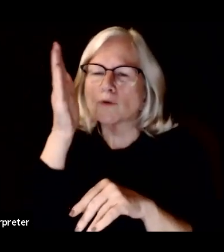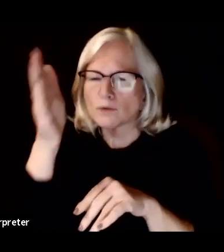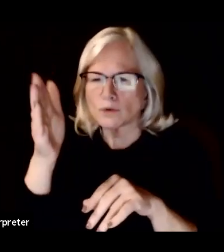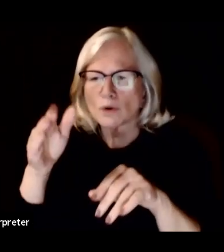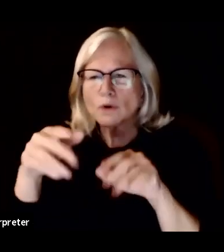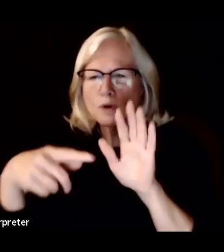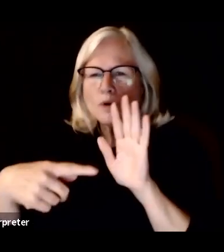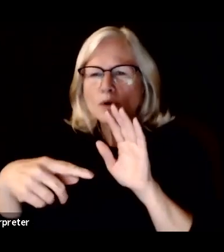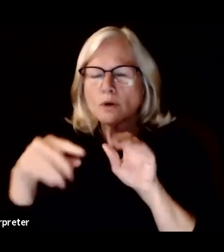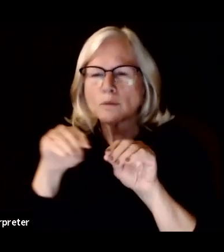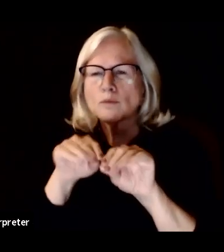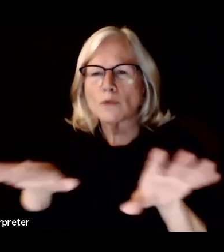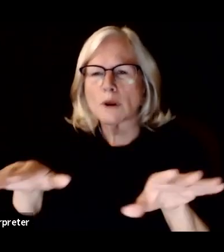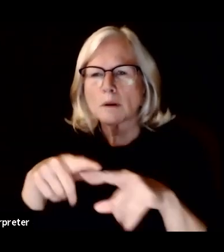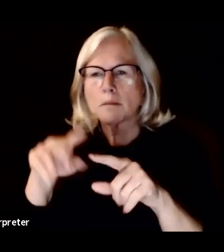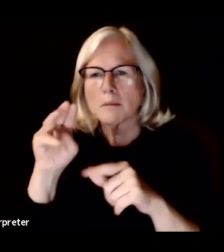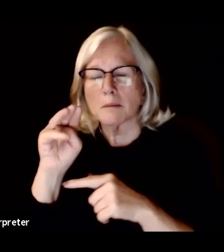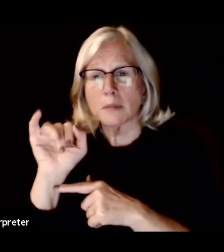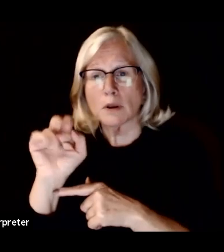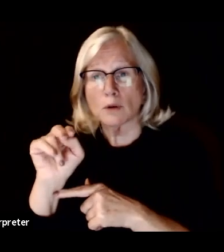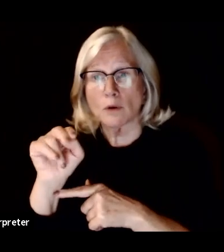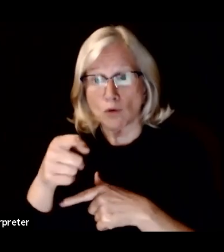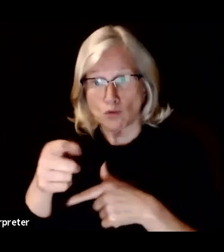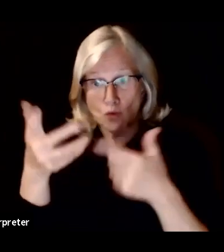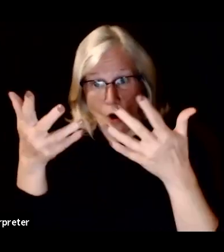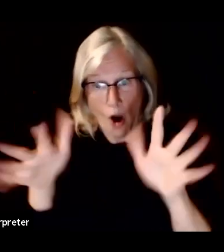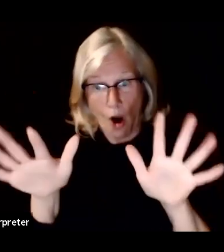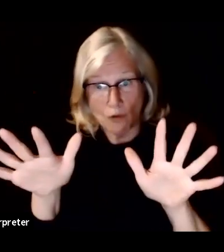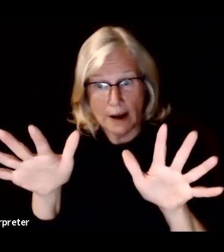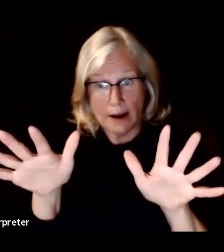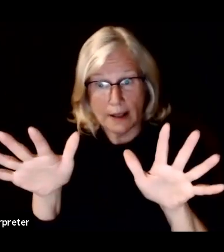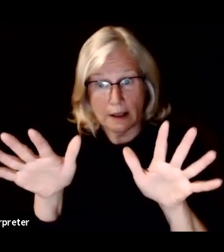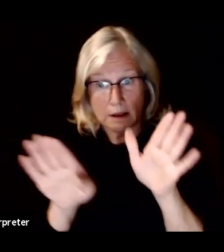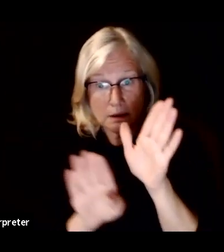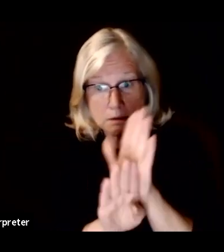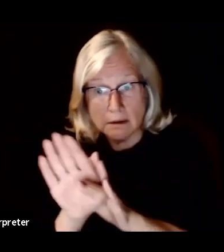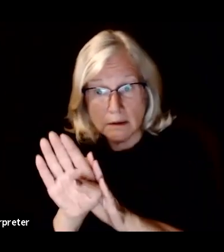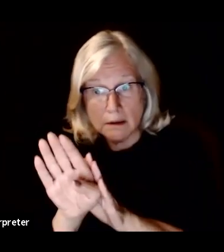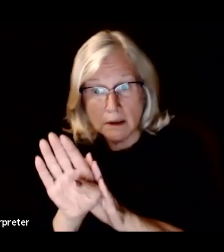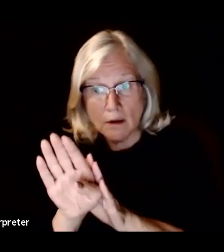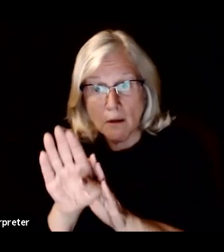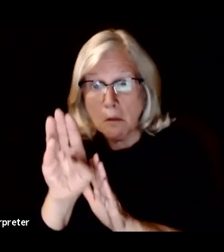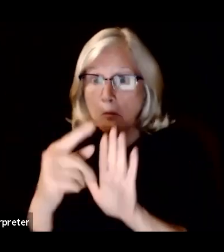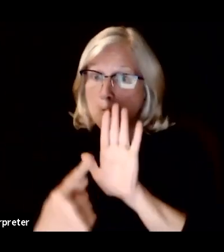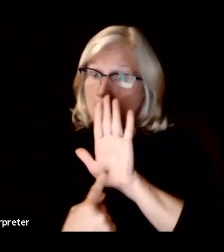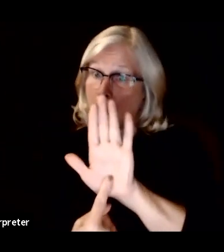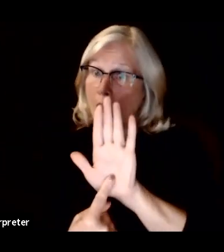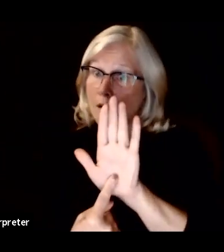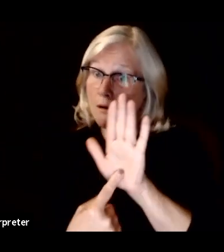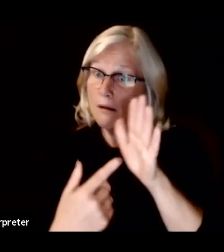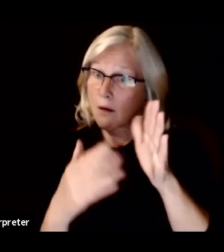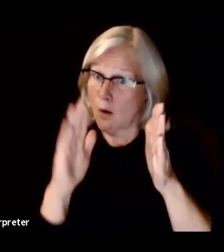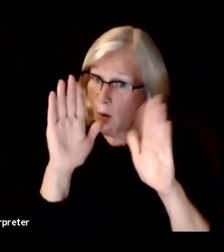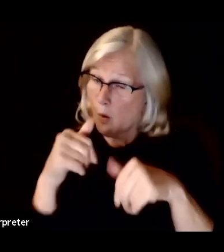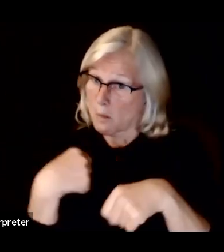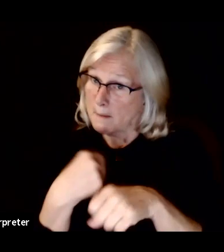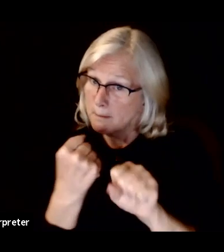is modeling going on. There have been some hope to produce an updated model in May or August, but now in